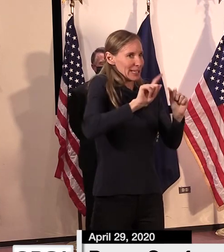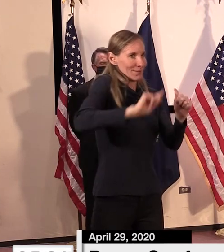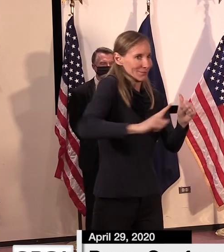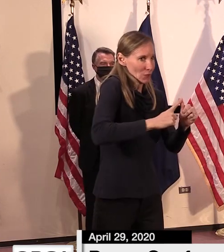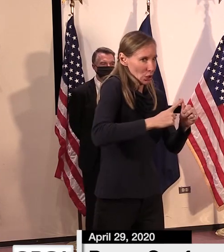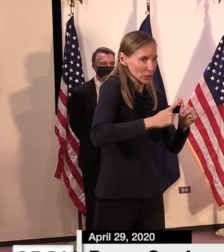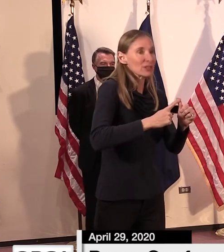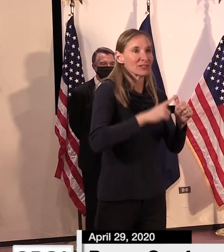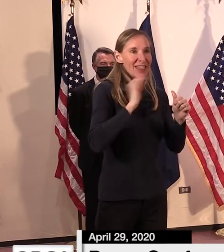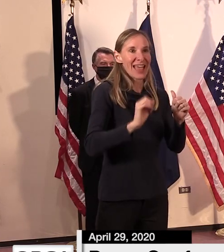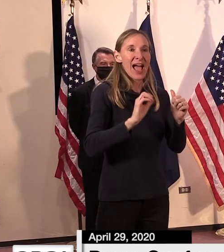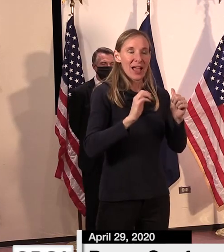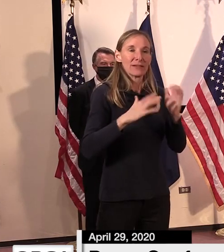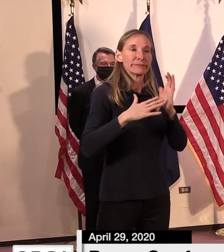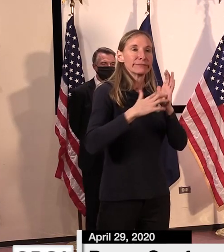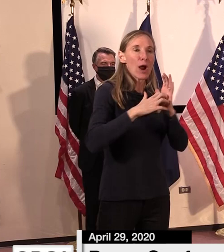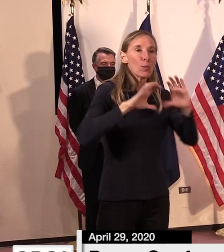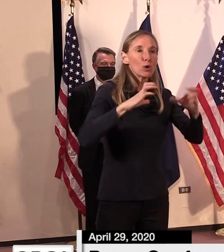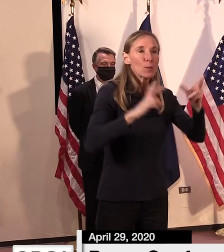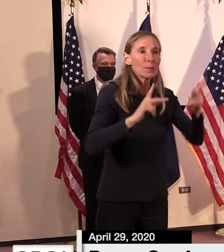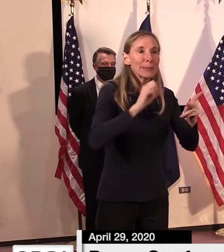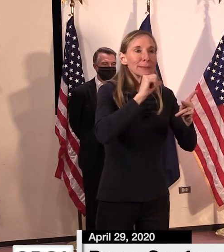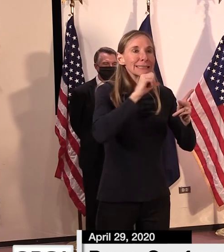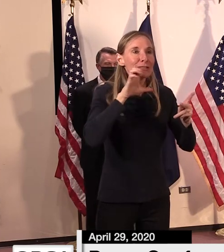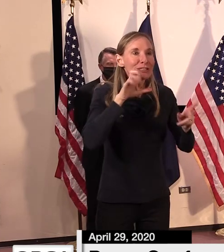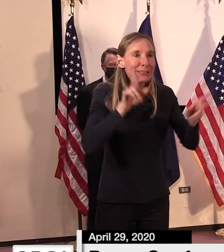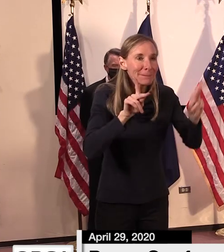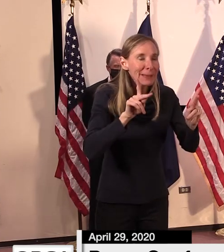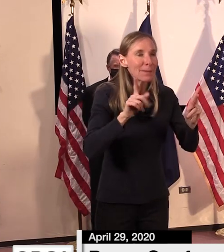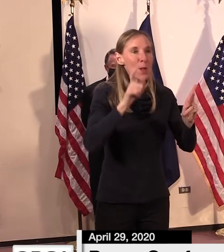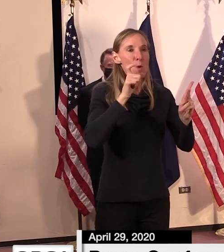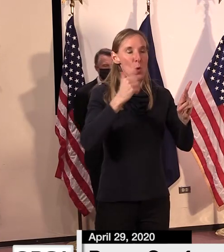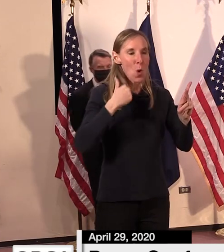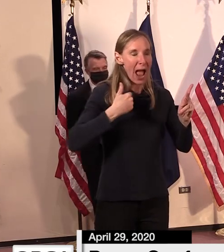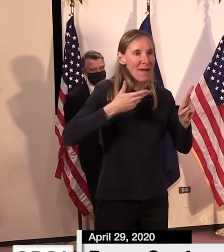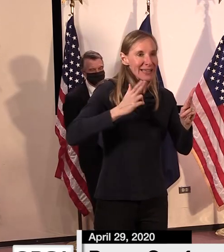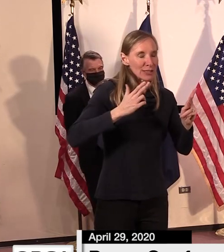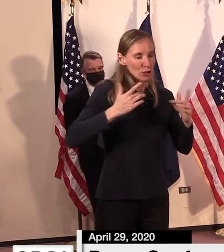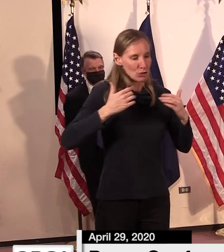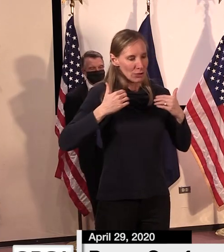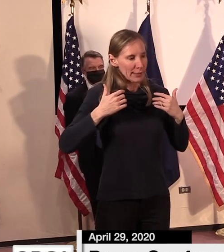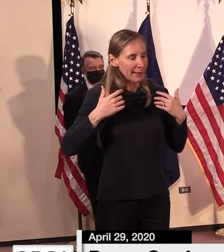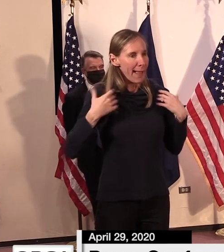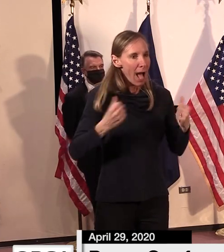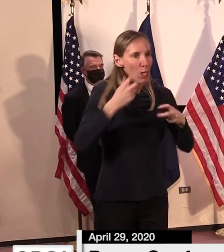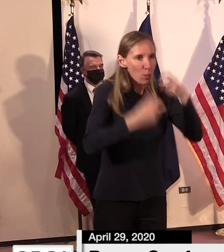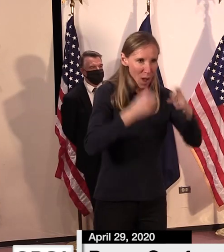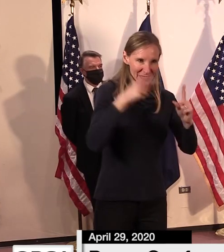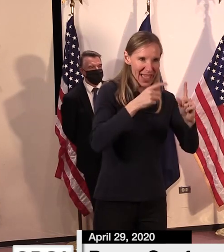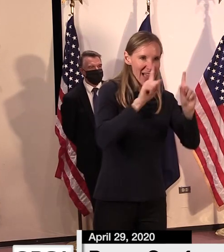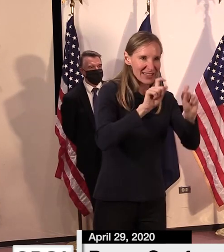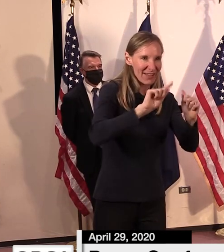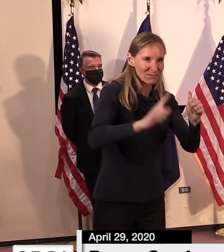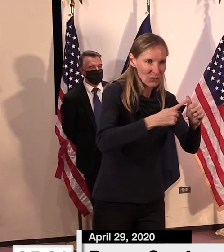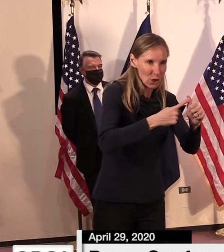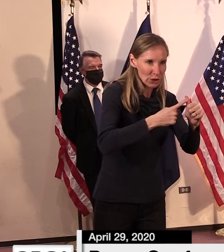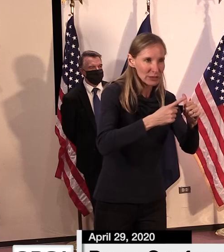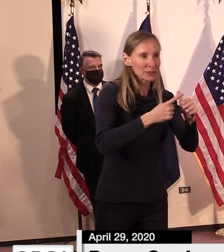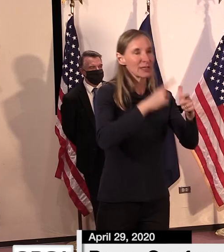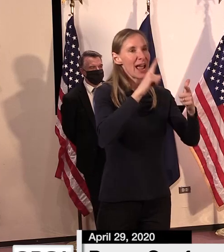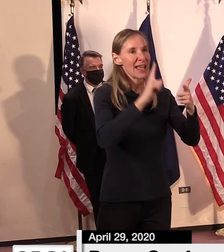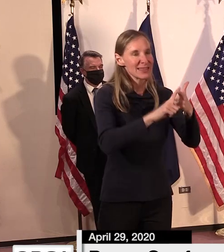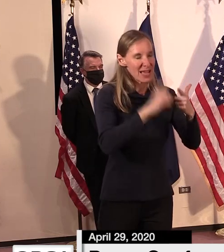on vulnerable groups, to be strategic, evidence-based, and science-driven, to try to improve on